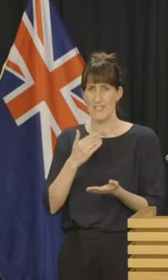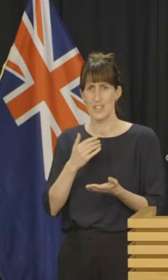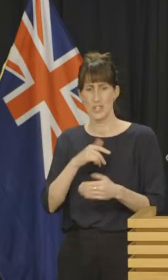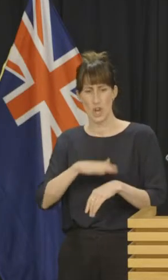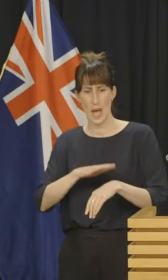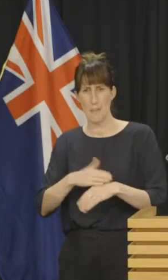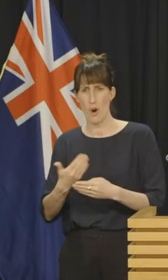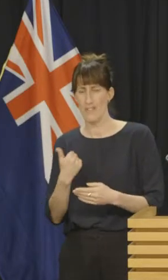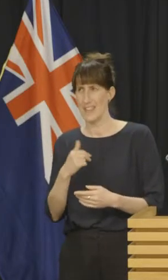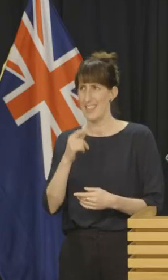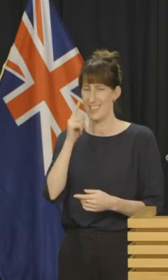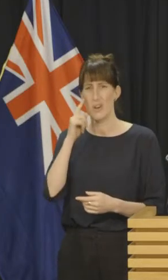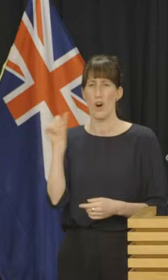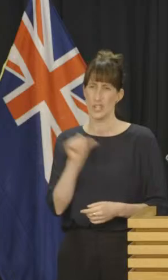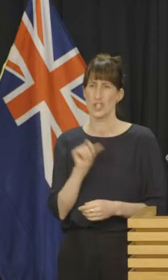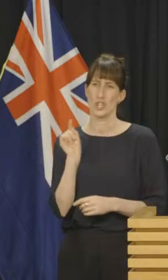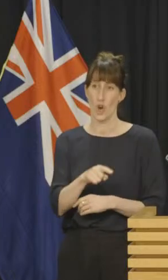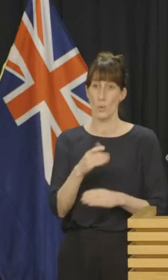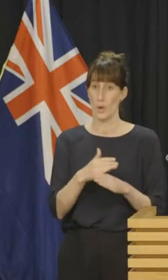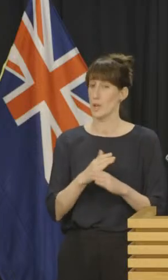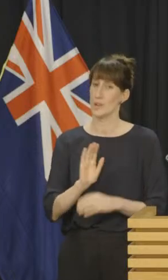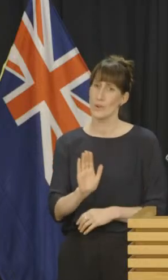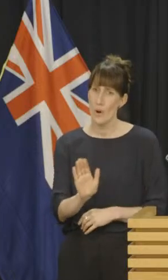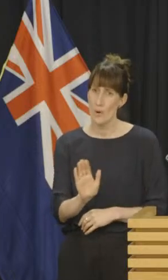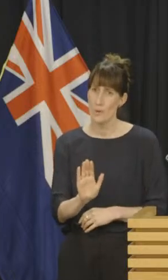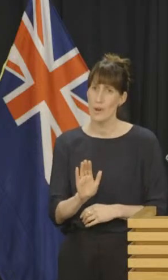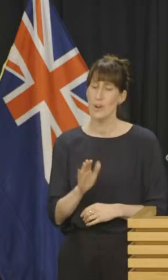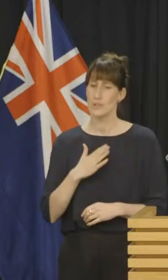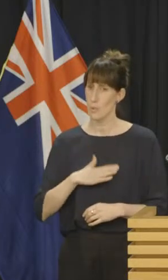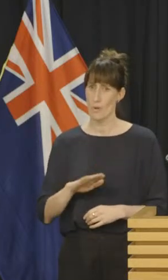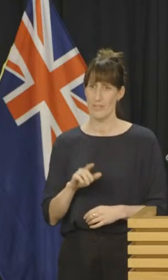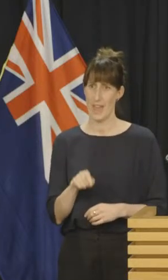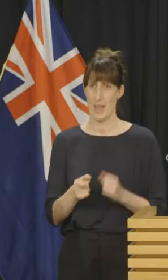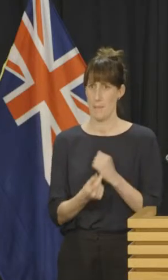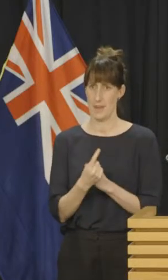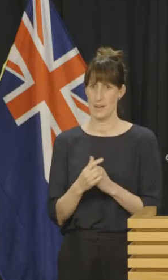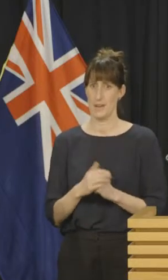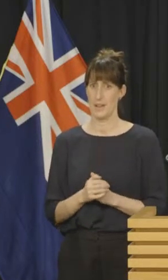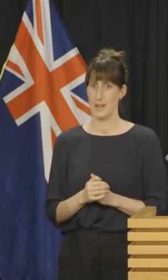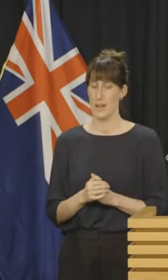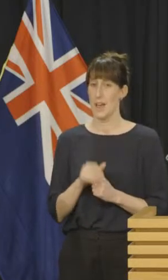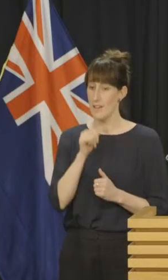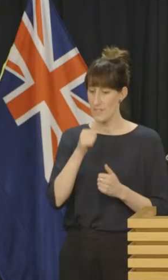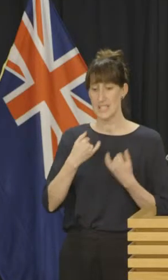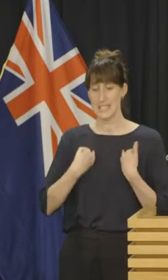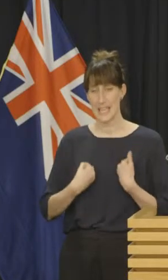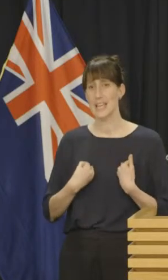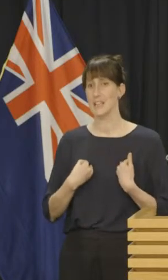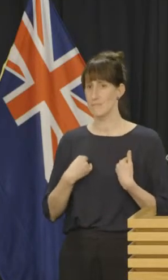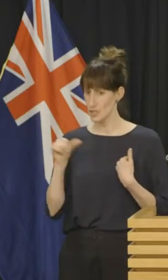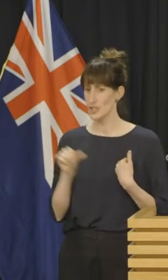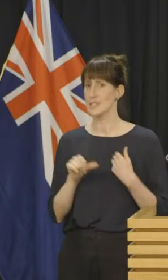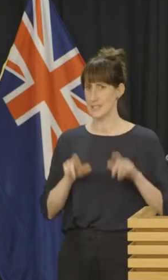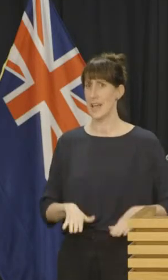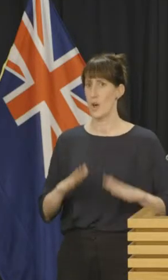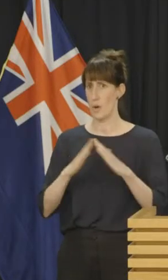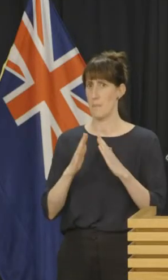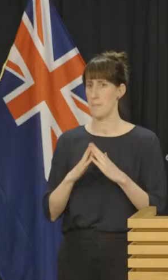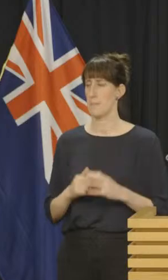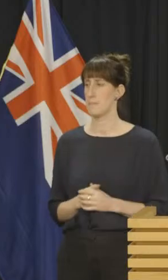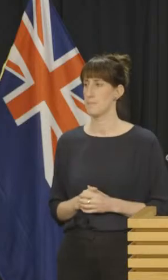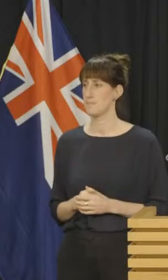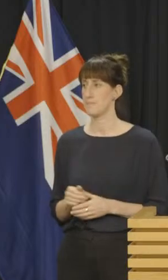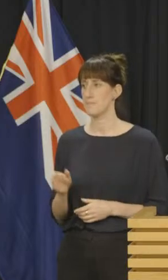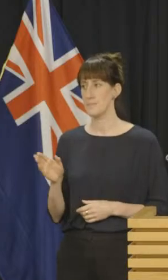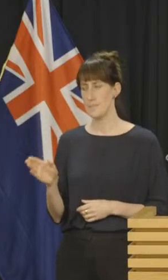others to a respiratory illness, which could be COVID-19, if they are unwell. Minister, you might want to comment on the sick leave issue. Yes, look, can I just